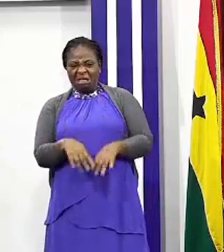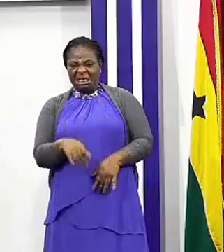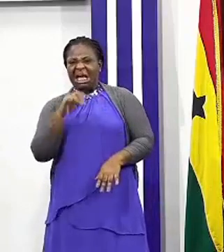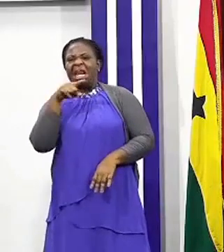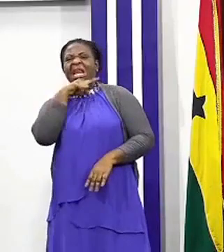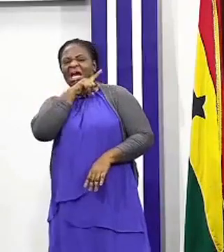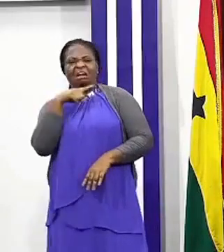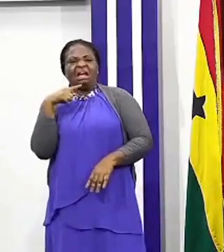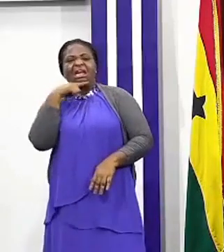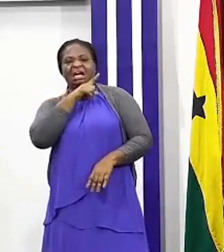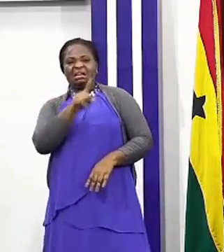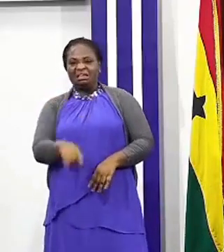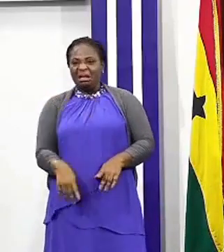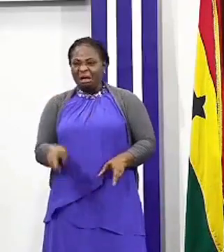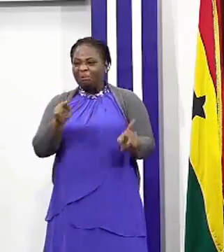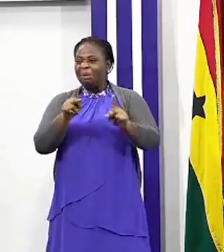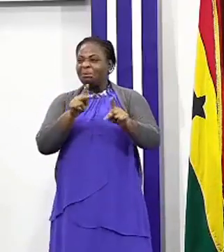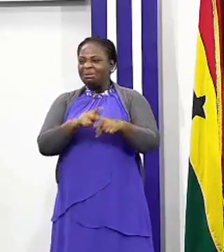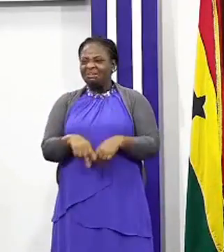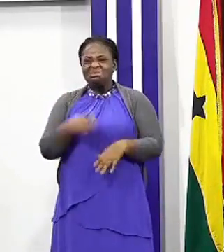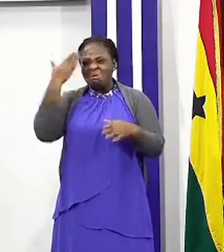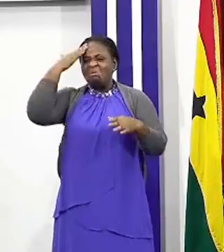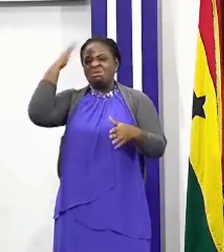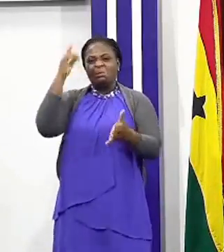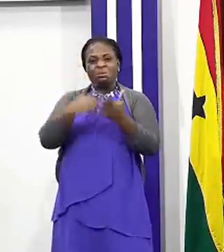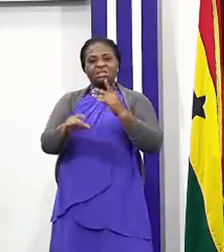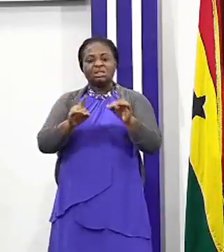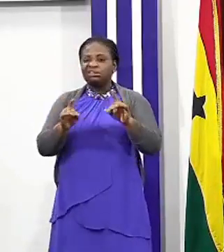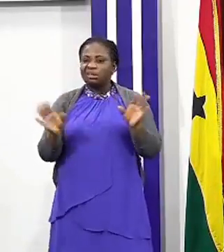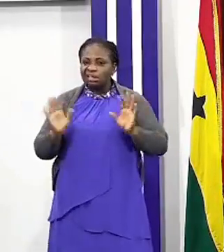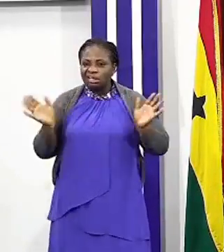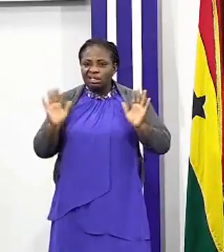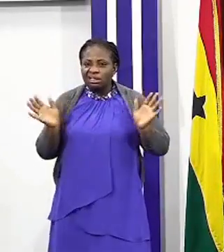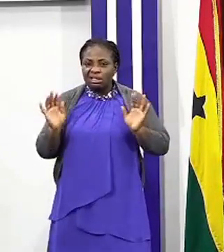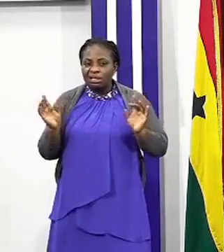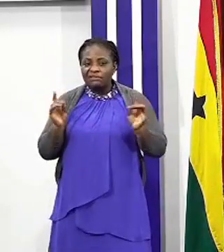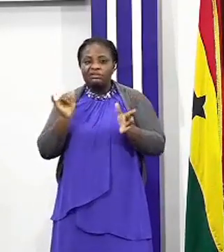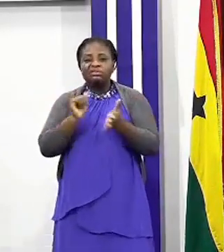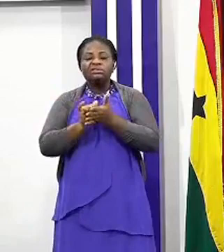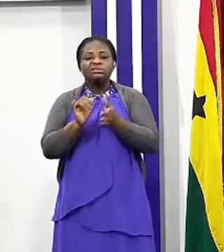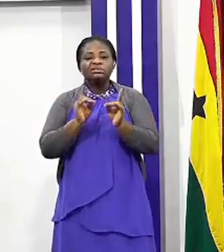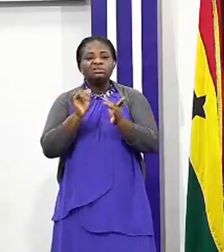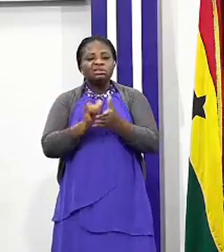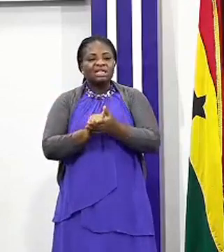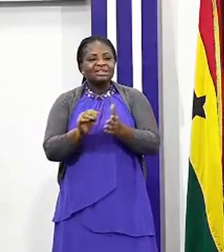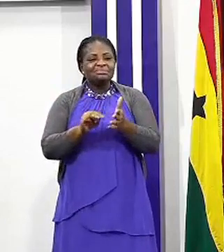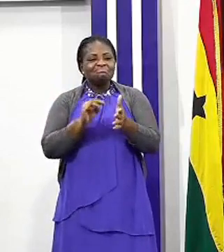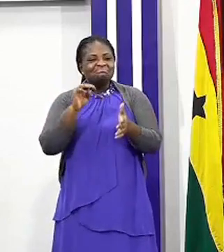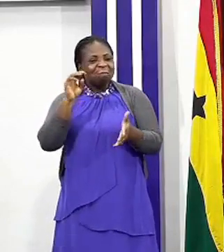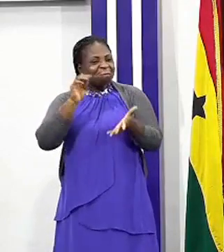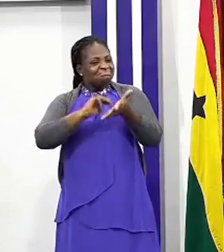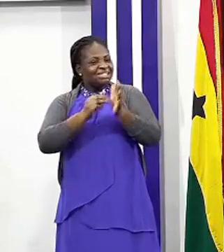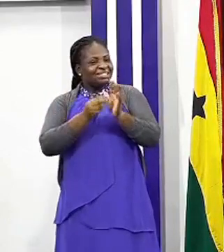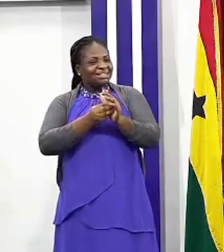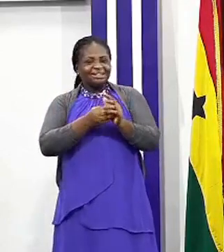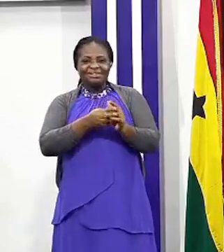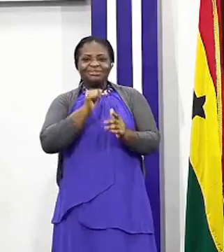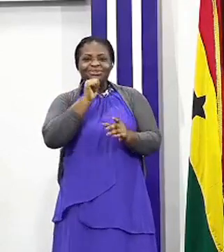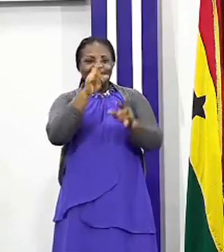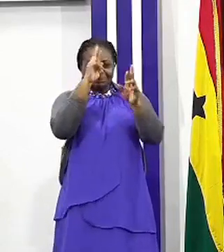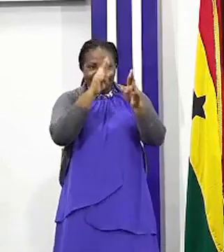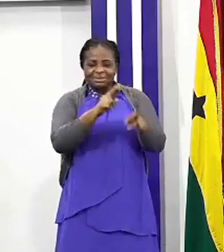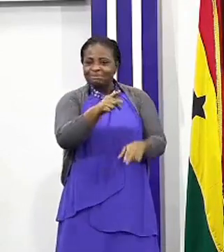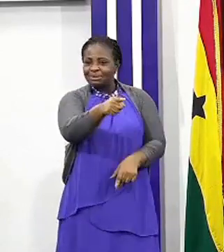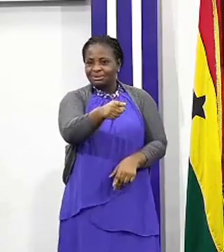tro. Intellectual dishonesty. And okay, yes, sir, ye bo omo ejumani or mining na crampwase. Bibri mini na